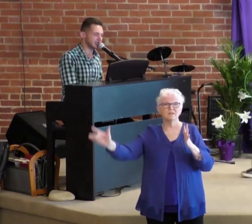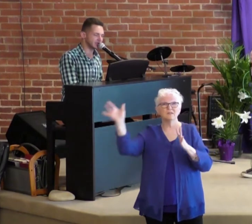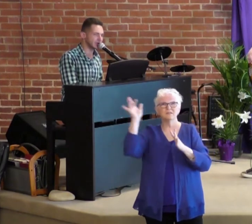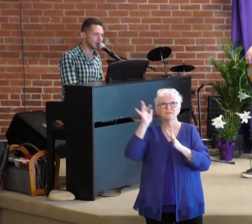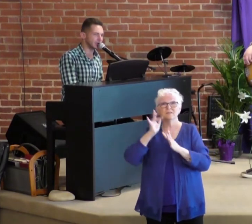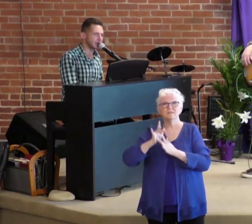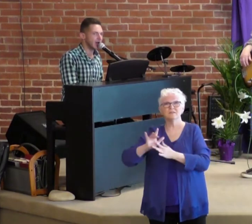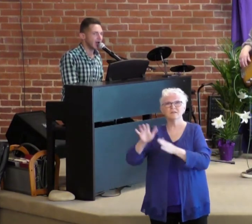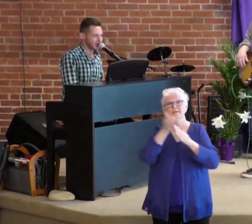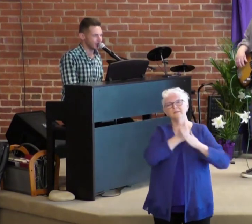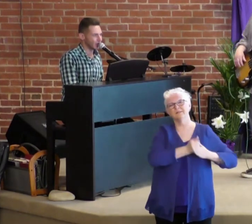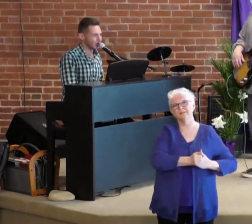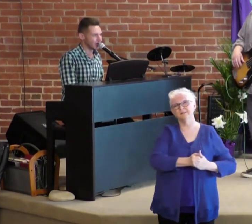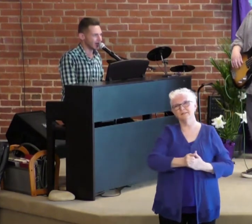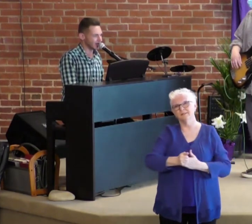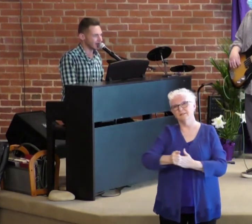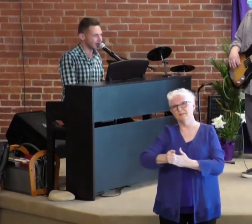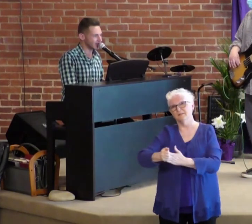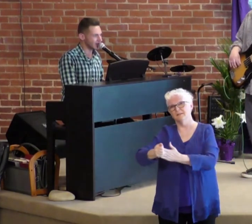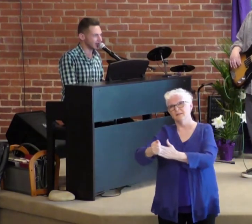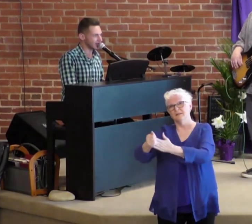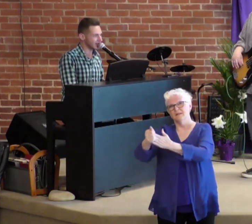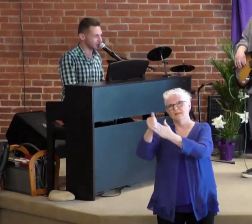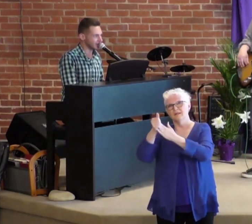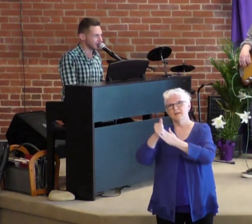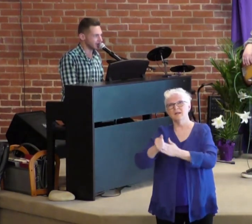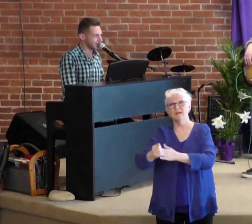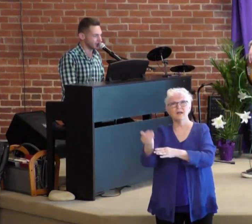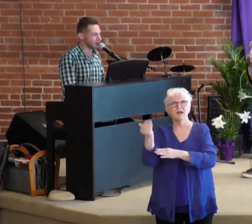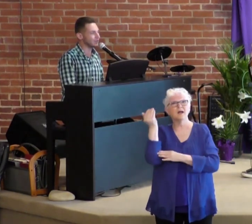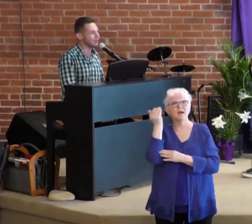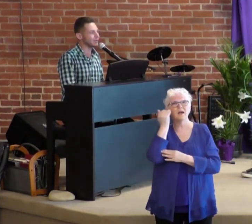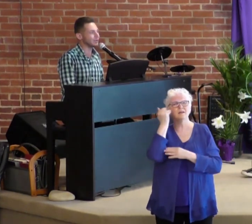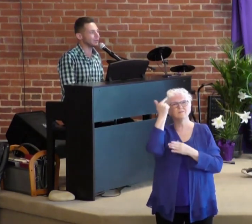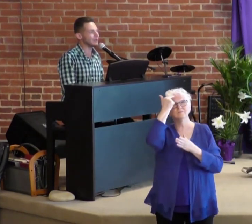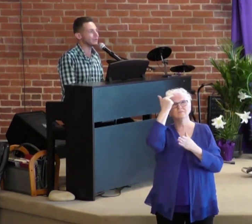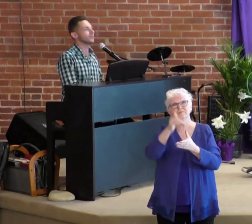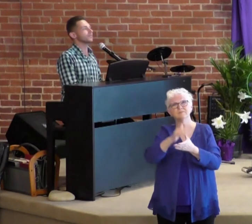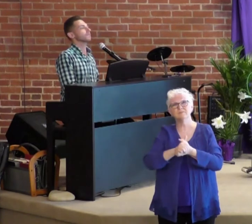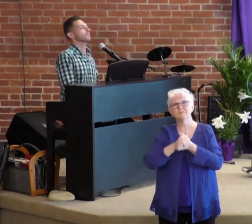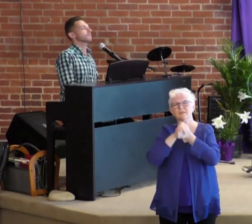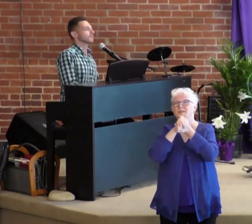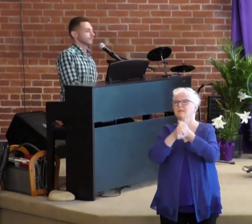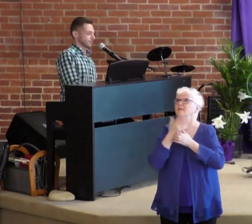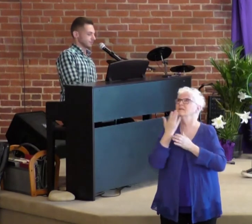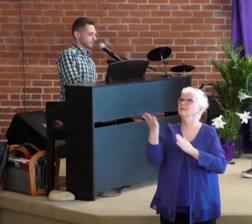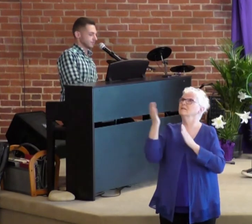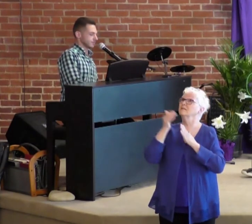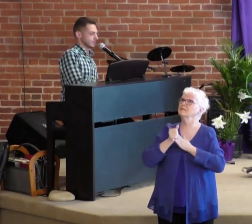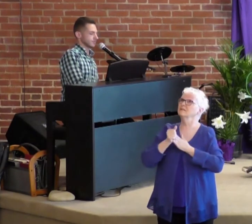Leads me to, I know that He'll lead me through.